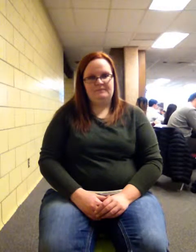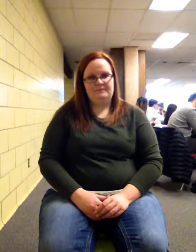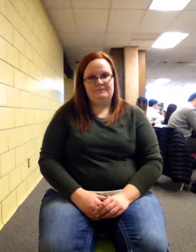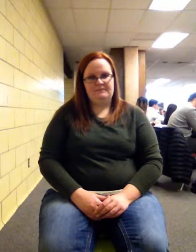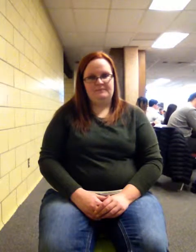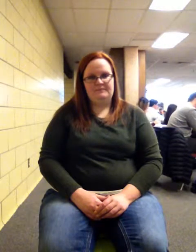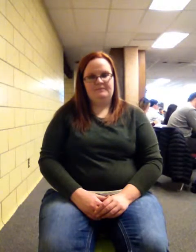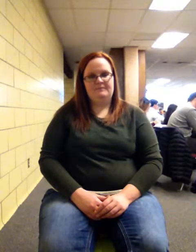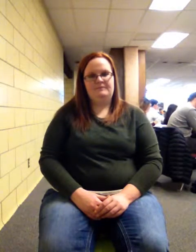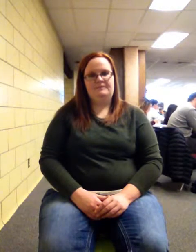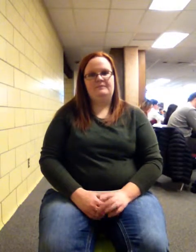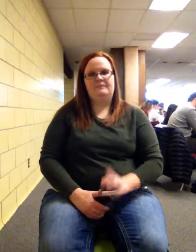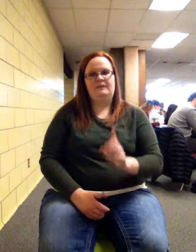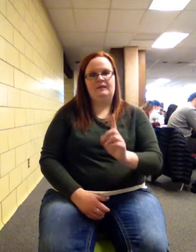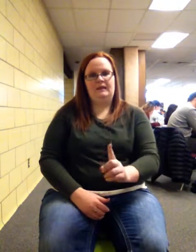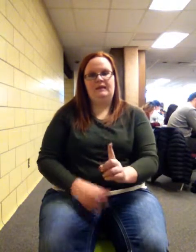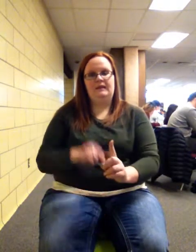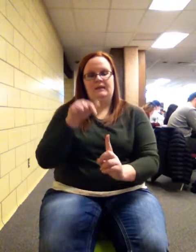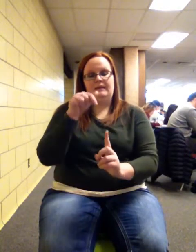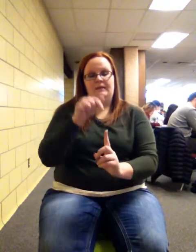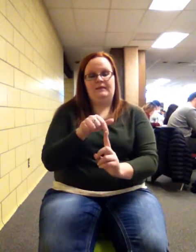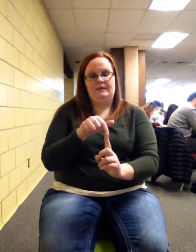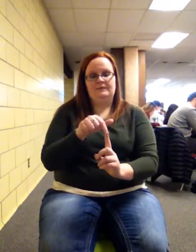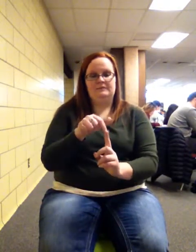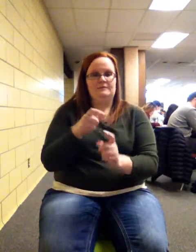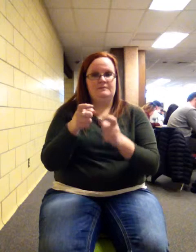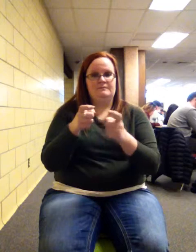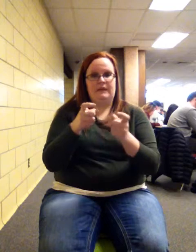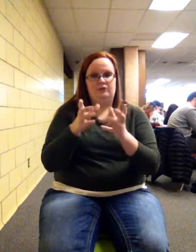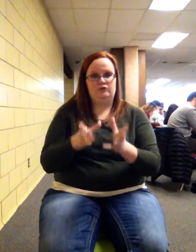So the mutual fund manager has pooled money from a bunch of savers,